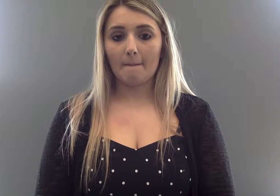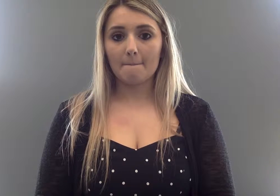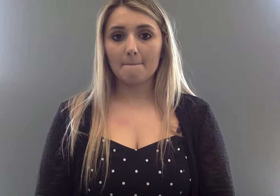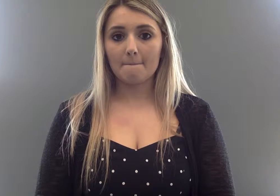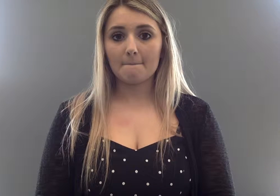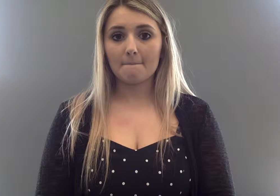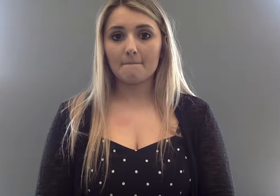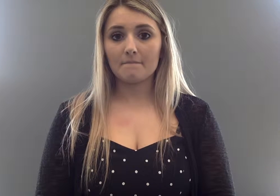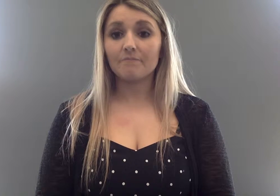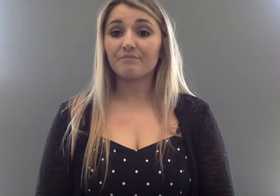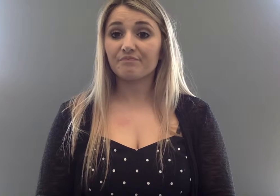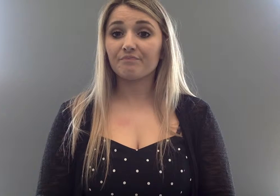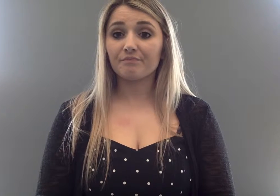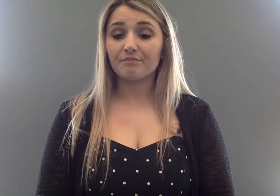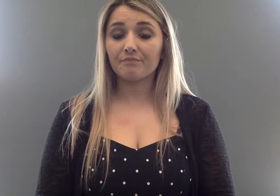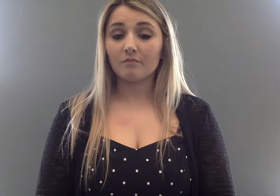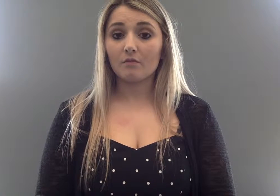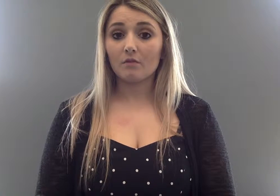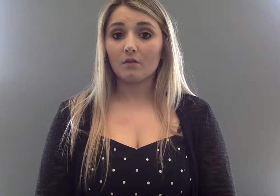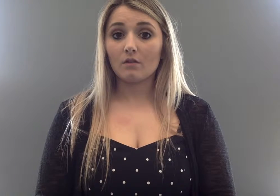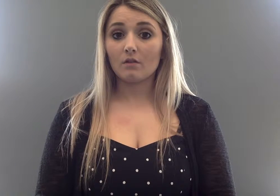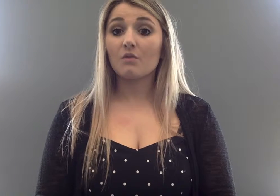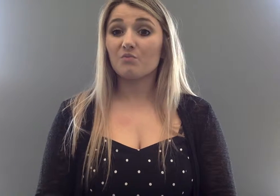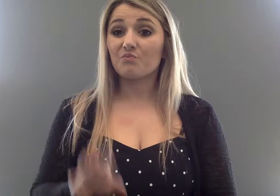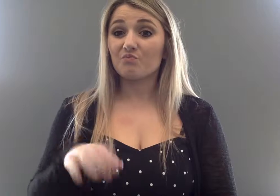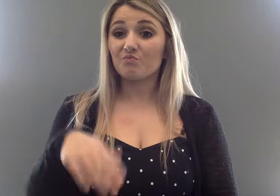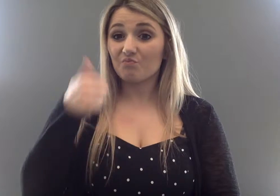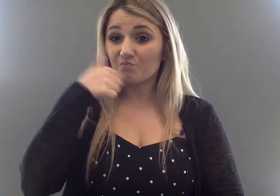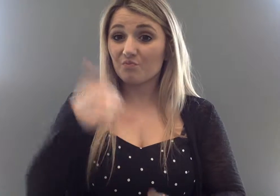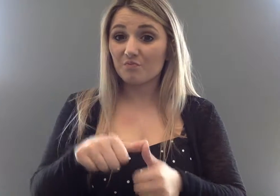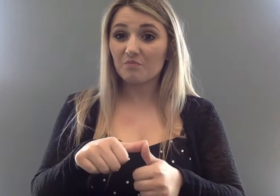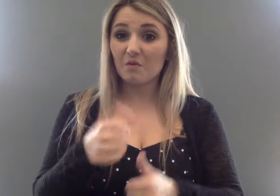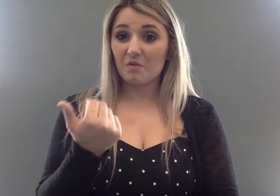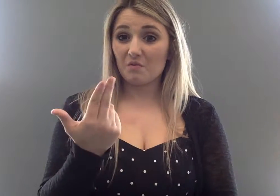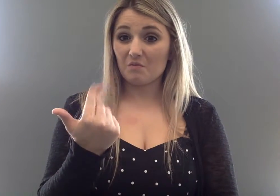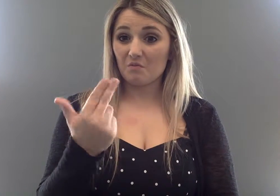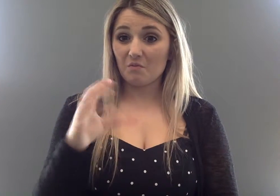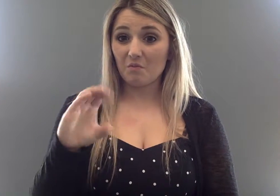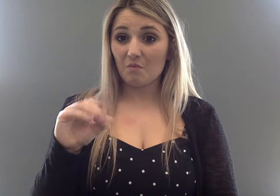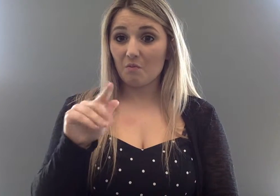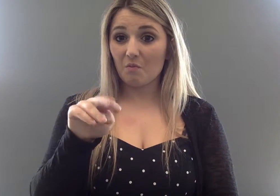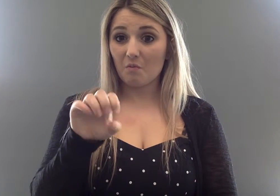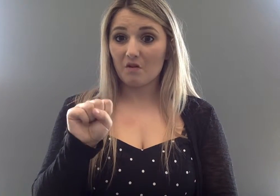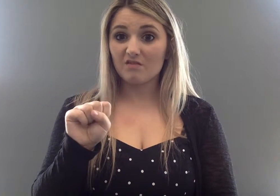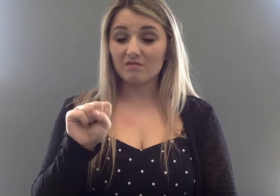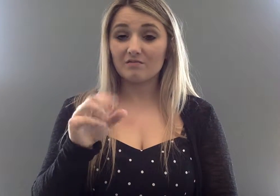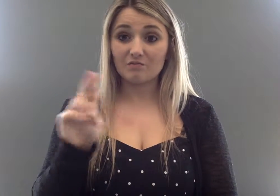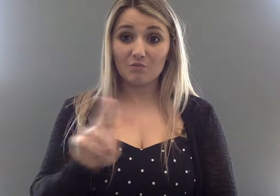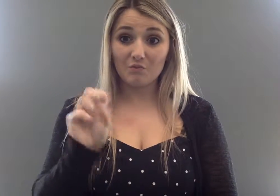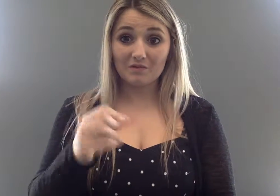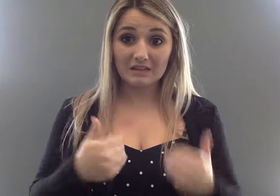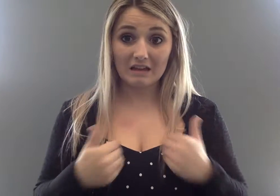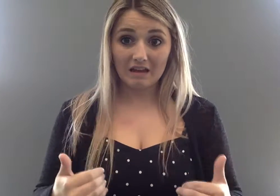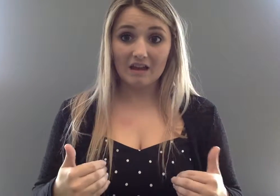Remember, we have 13 separate colonies that are not really joined together yet. So you didn't get a lot of